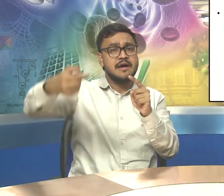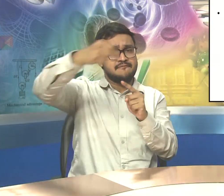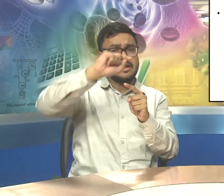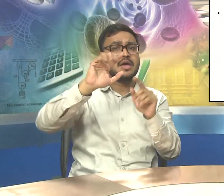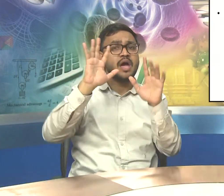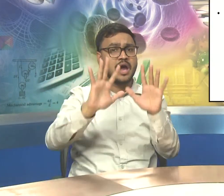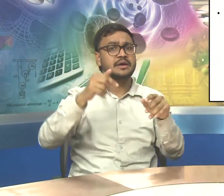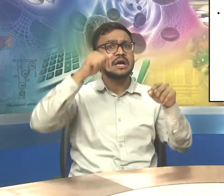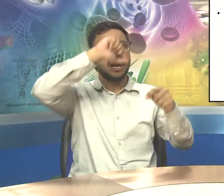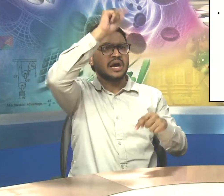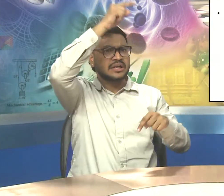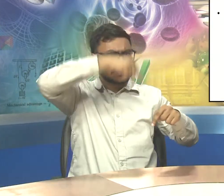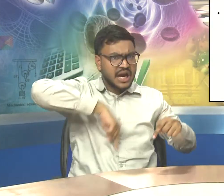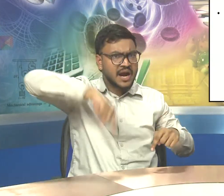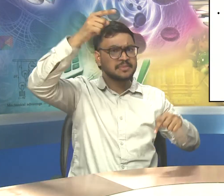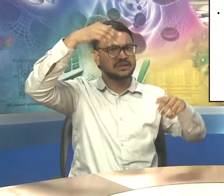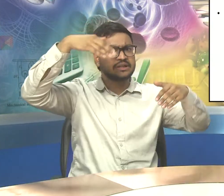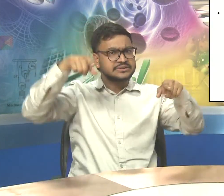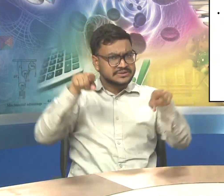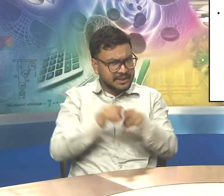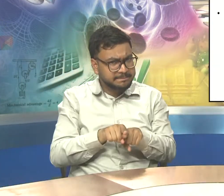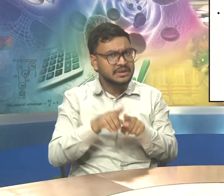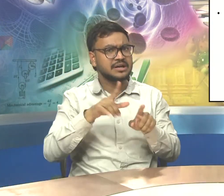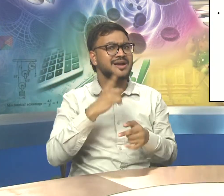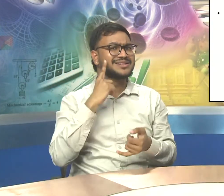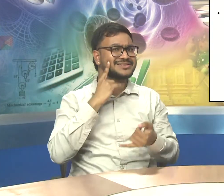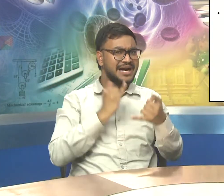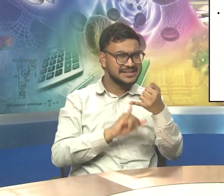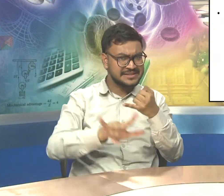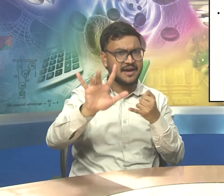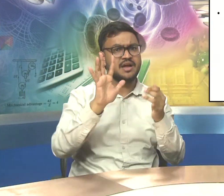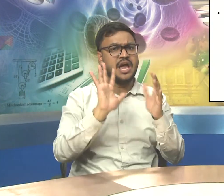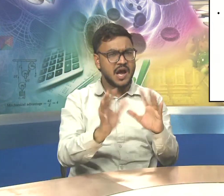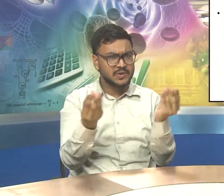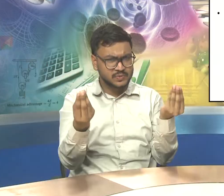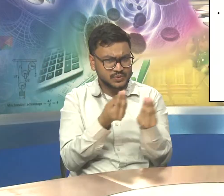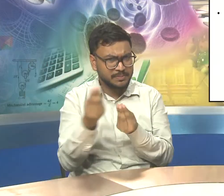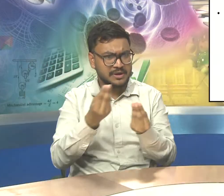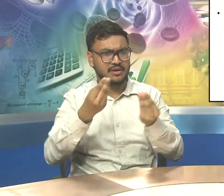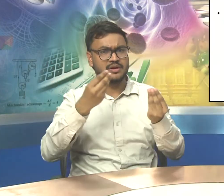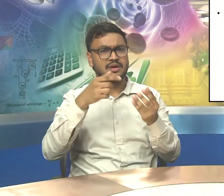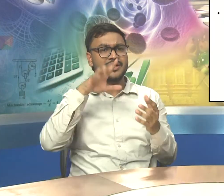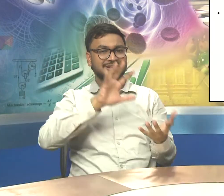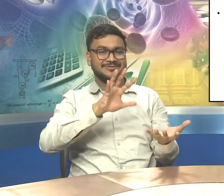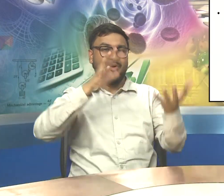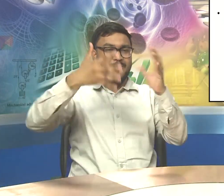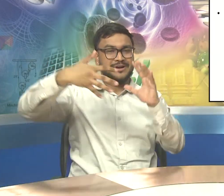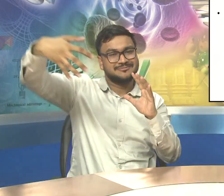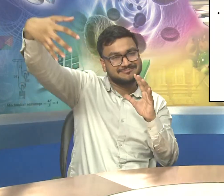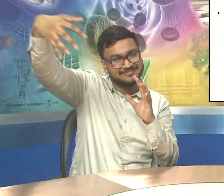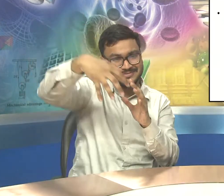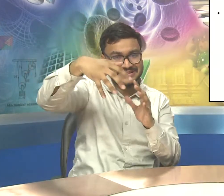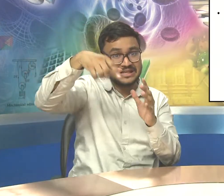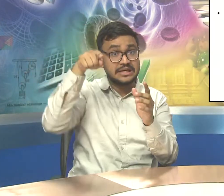Some countries have more than one sign language used within their territory.